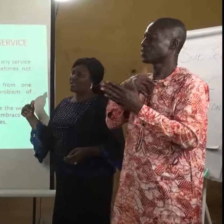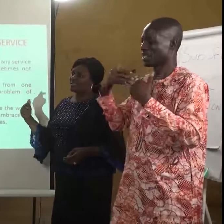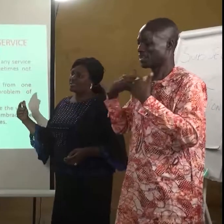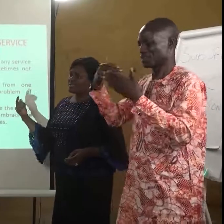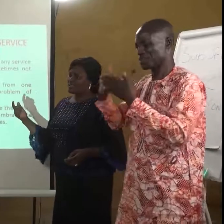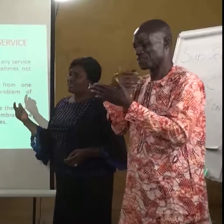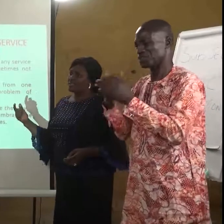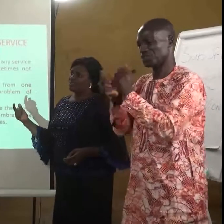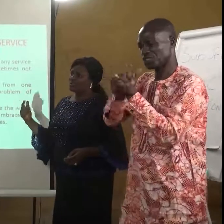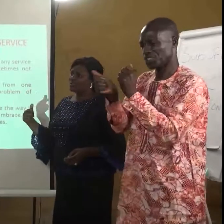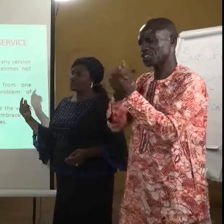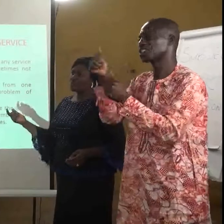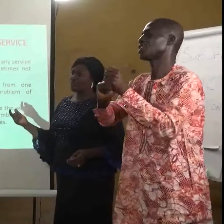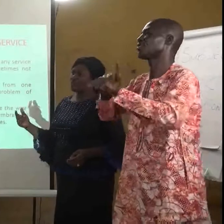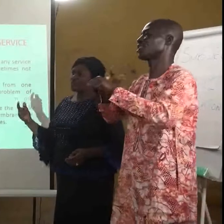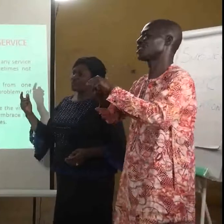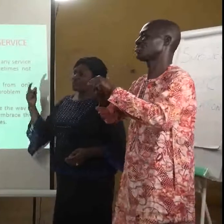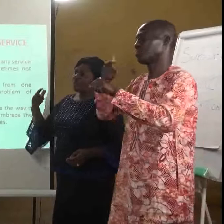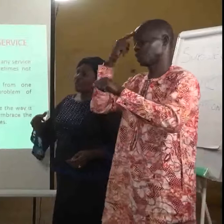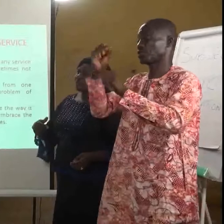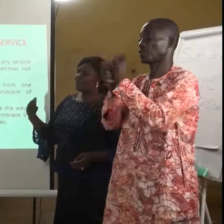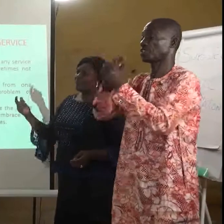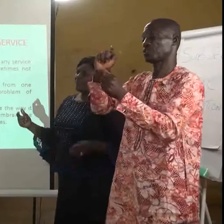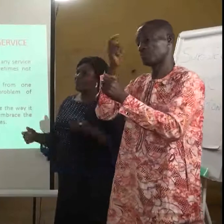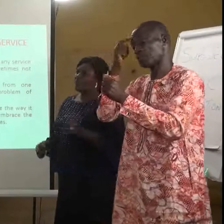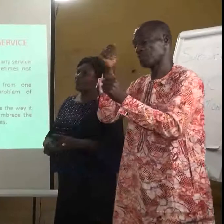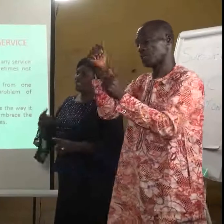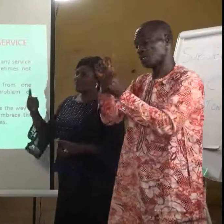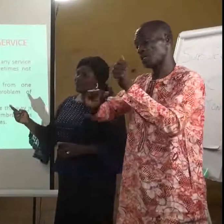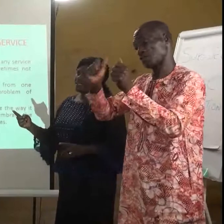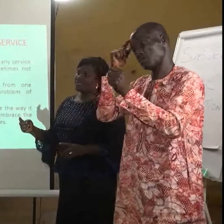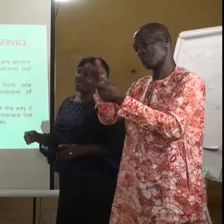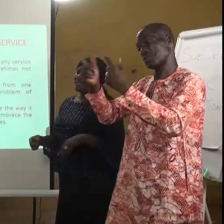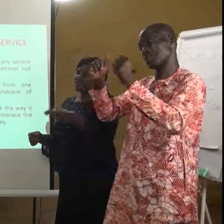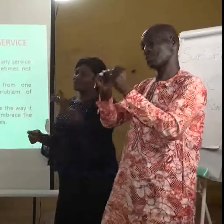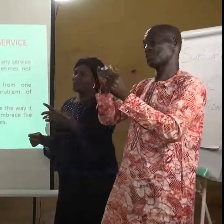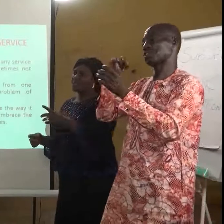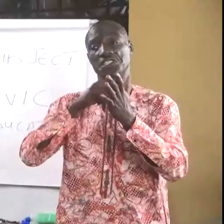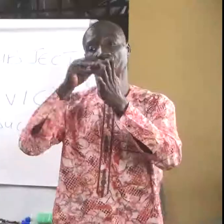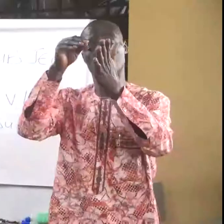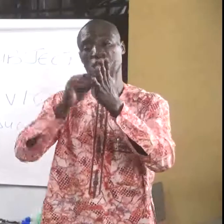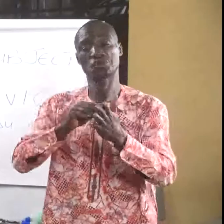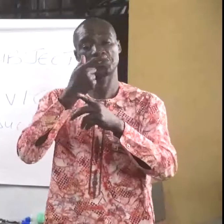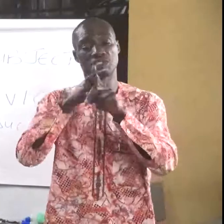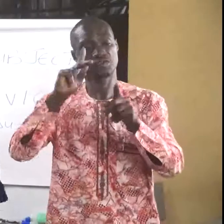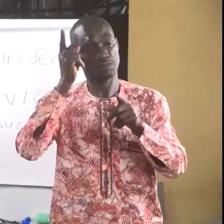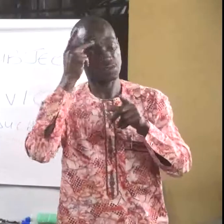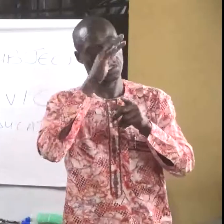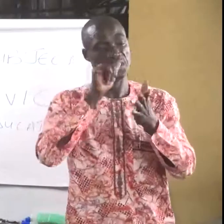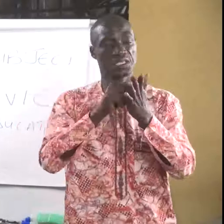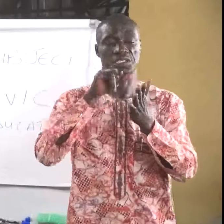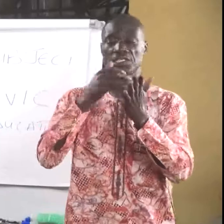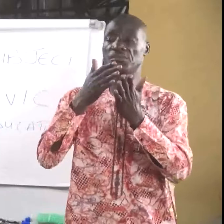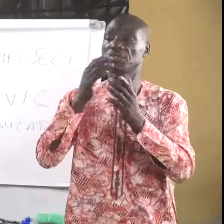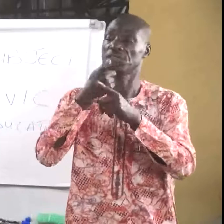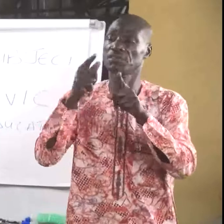services as it is supposed to be, because every government come with their policy, and those policies may be different from